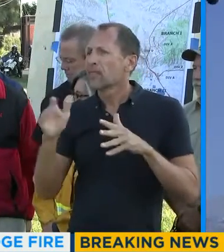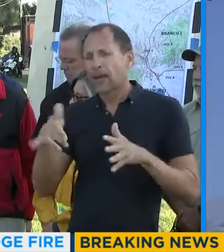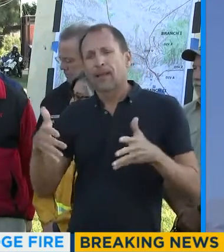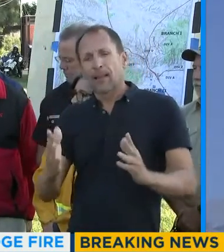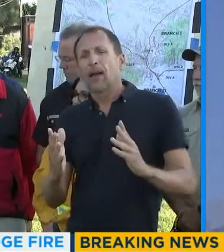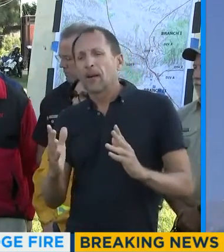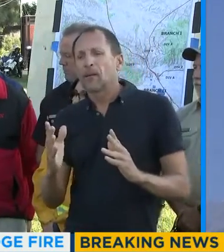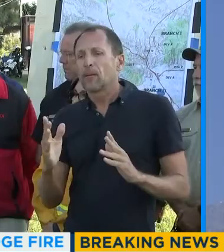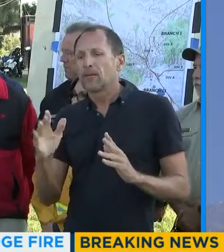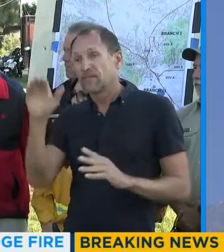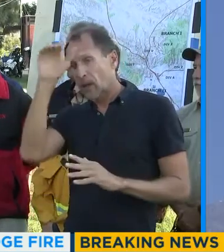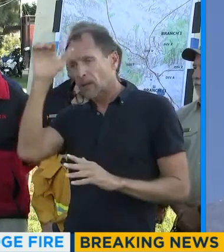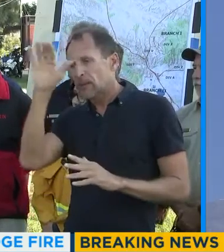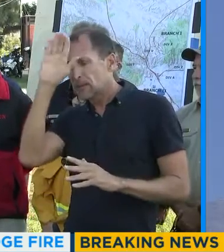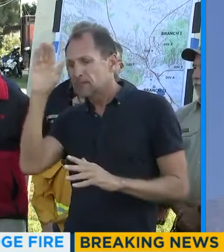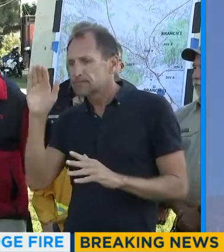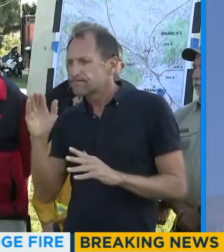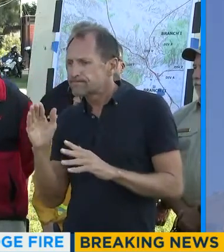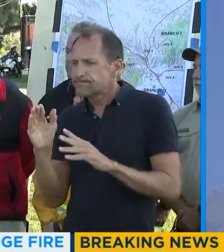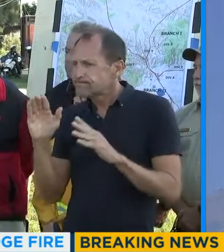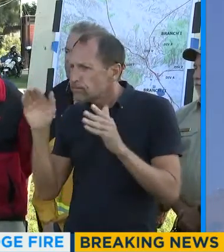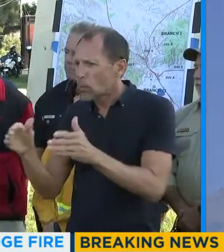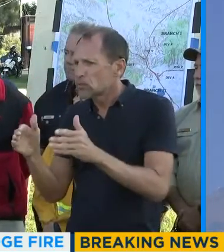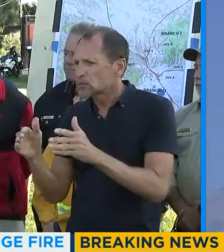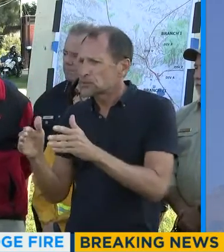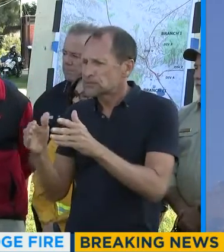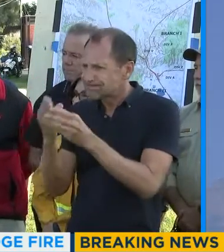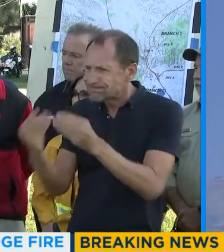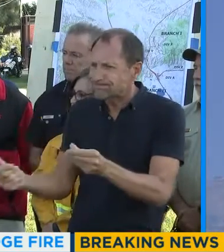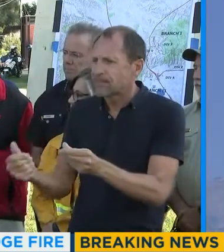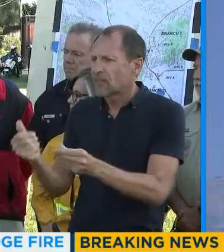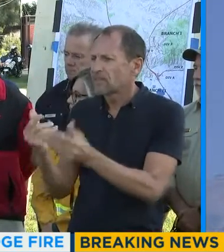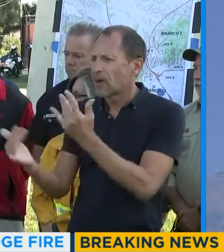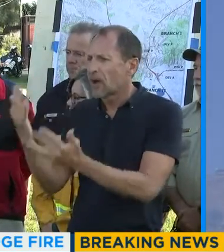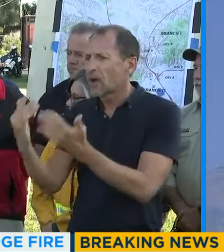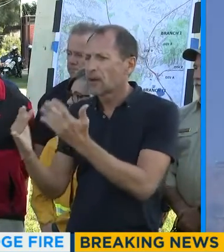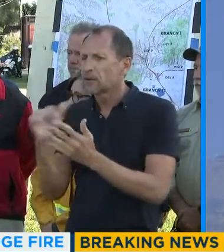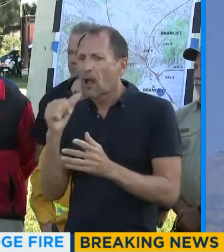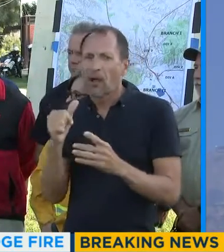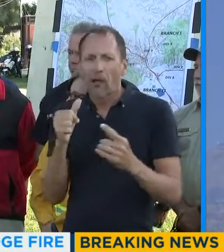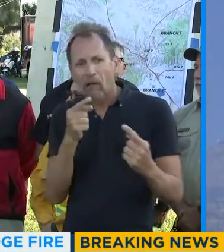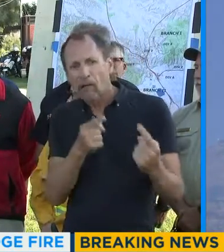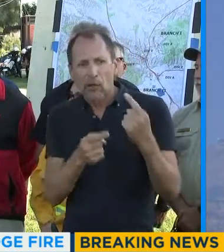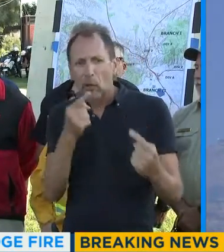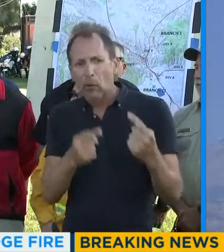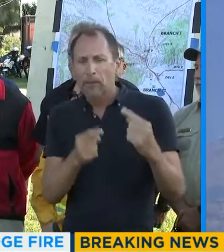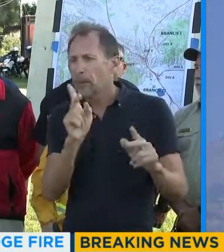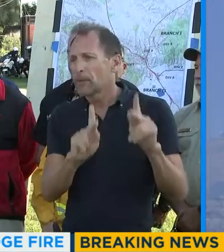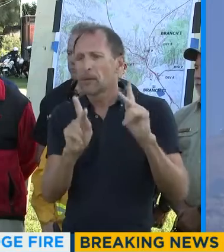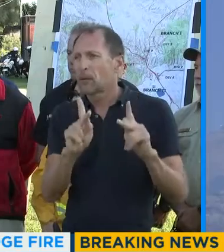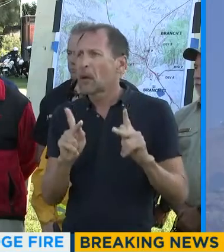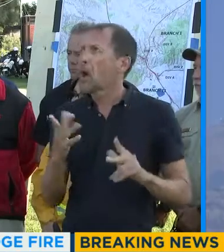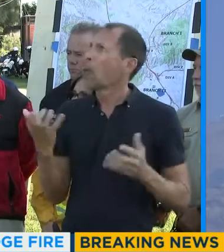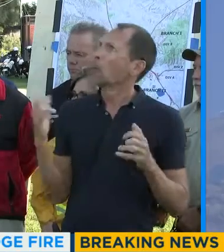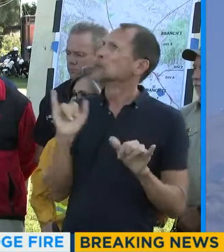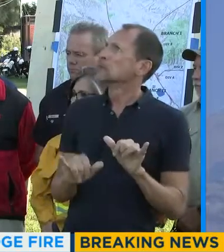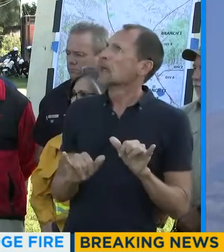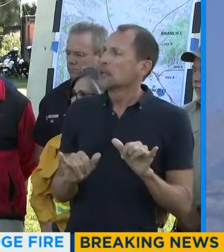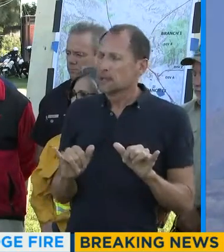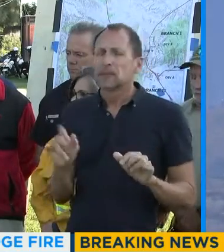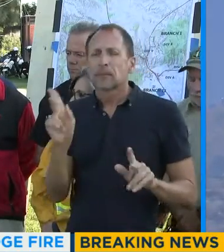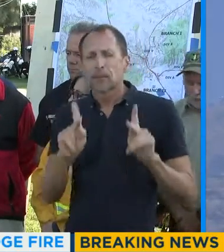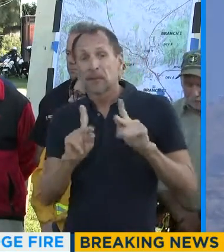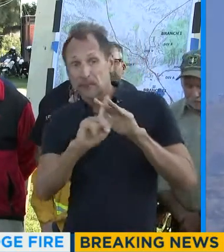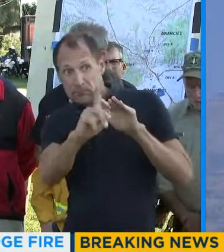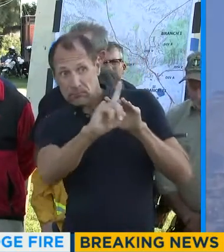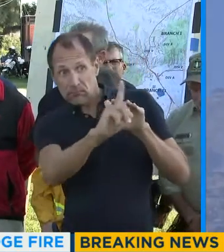on rescuing the people who decided to stay. And so thank you very much. You made their jobs so much easier. And, you know, again,